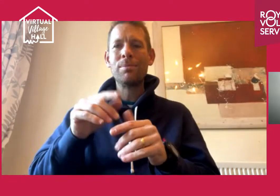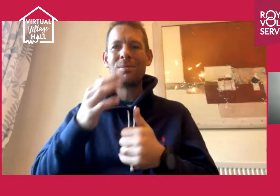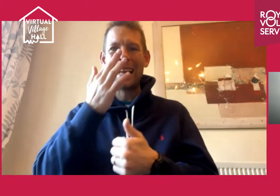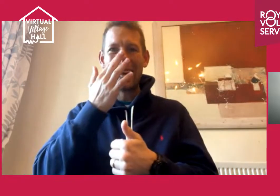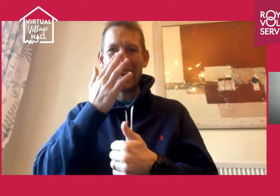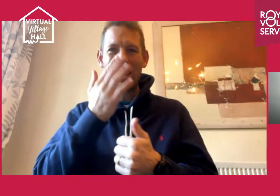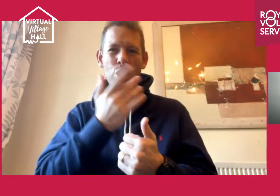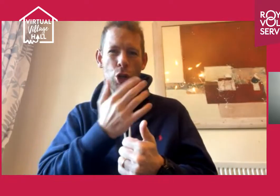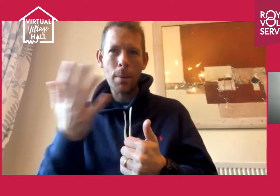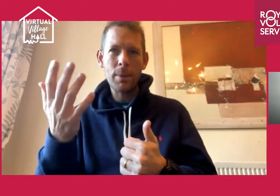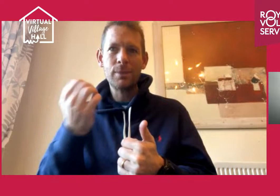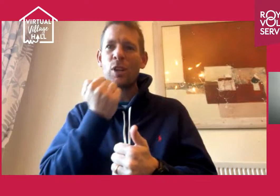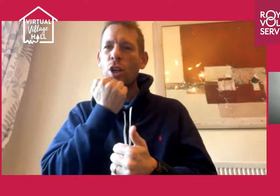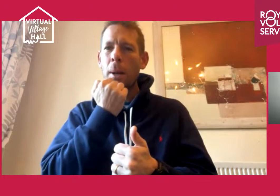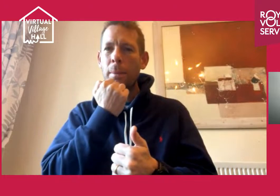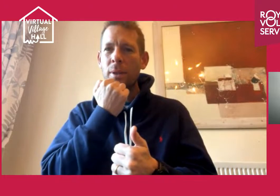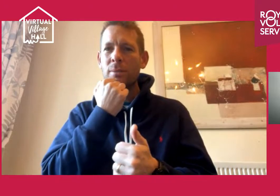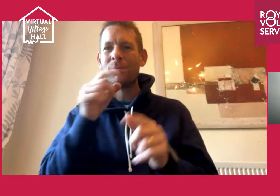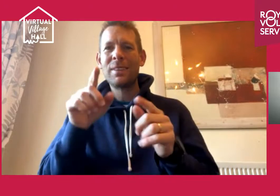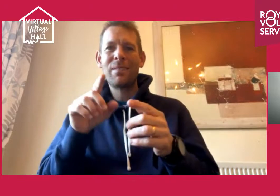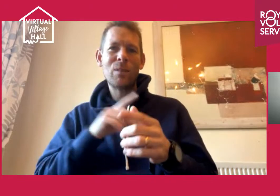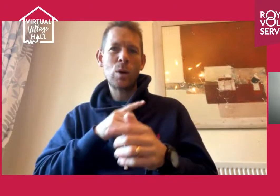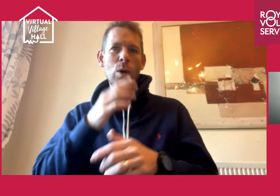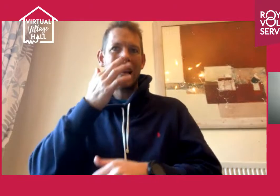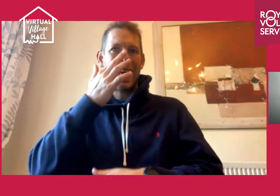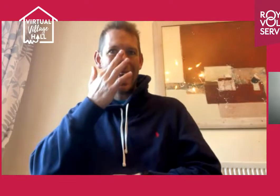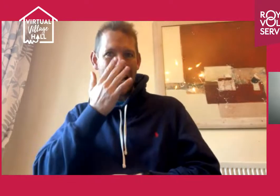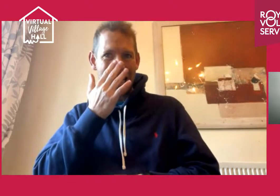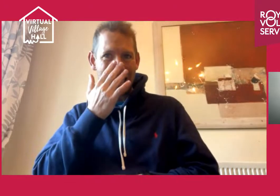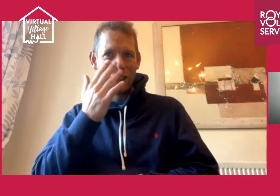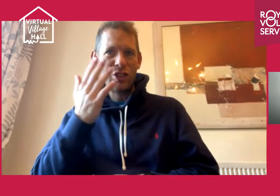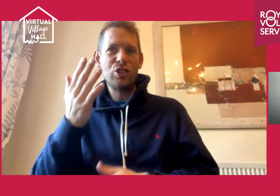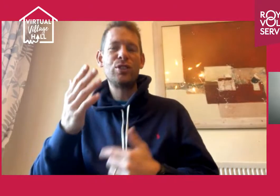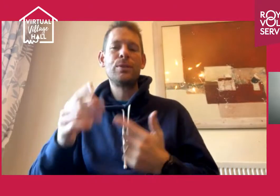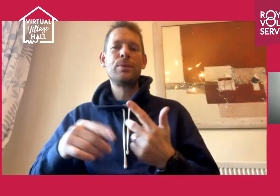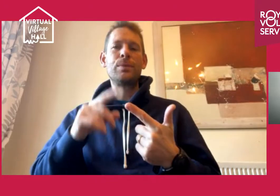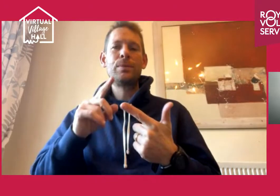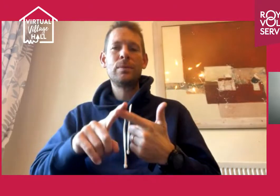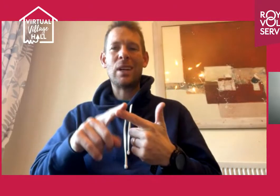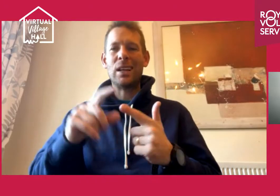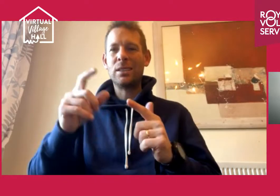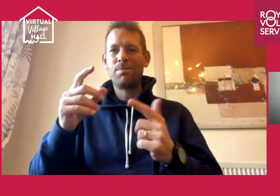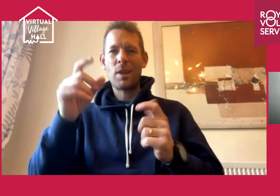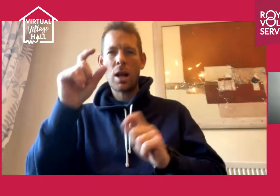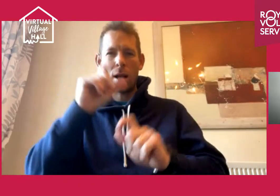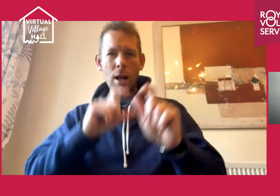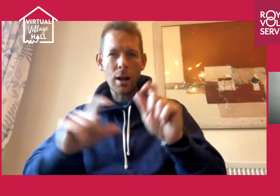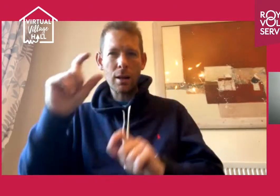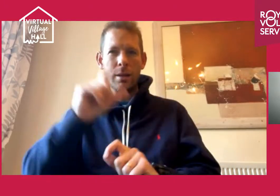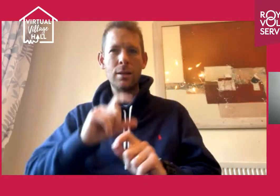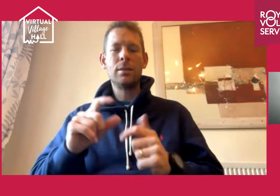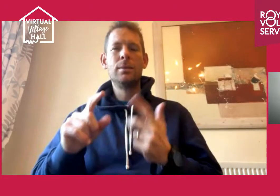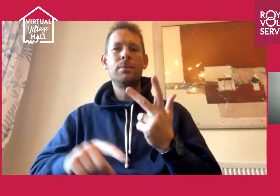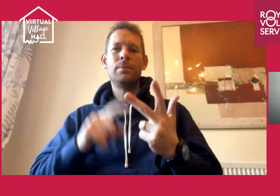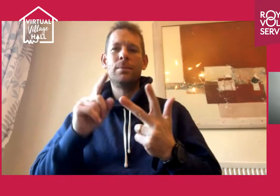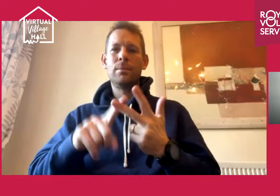animals. We will include some numbers as well. Like ages and do